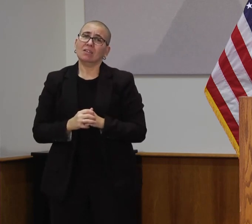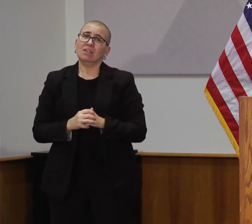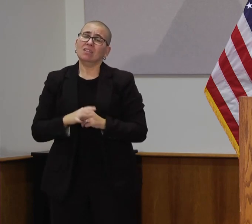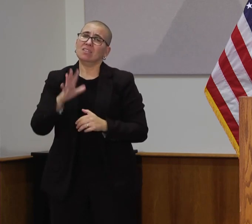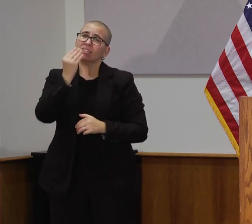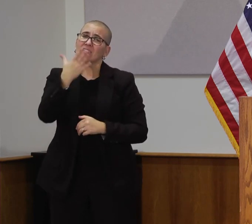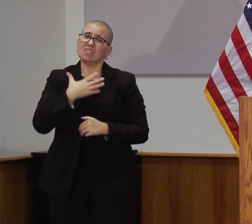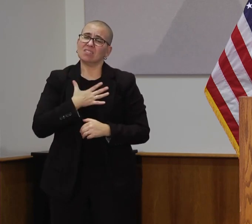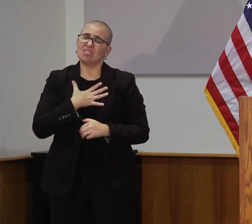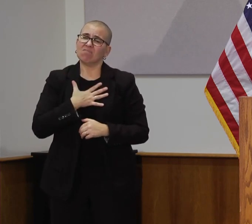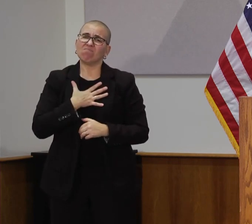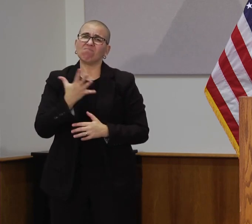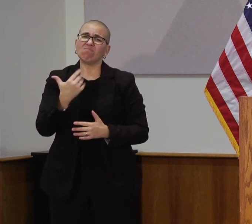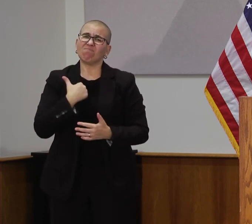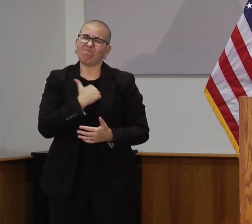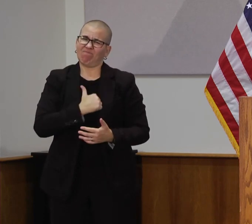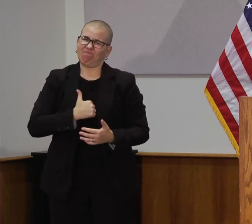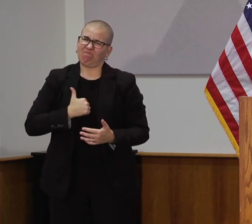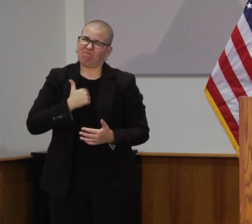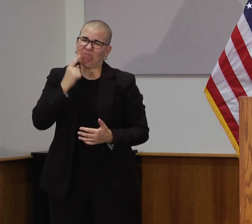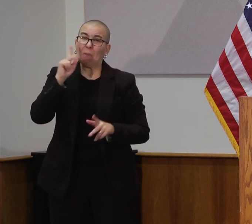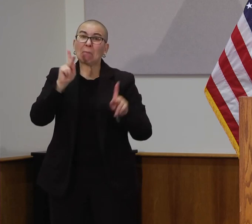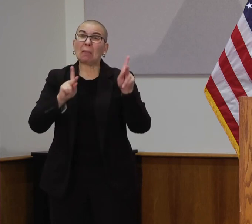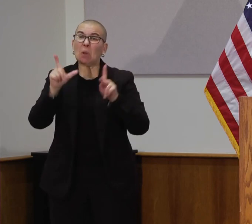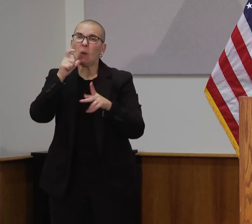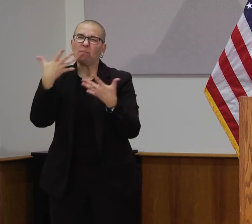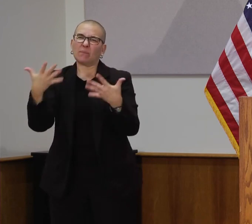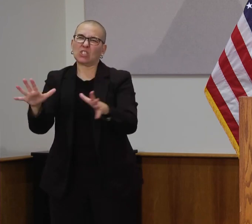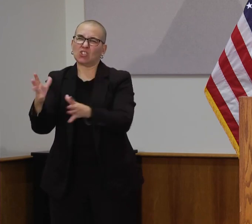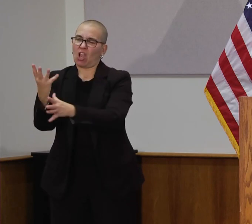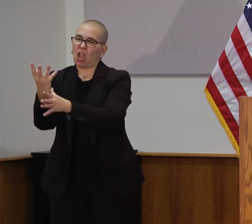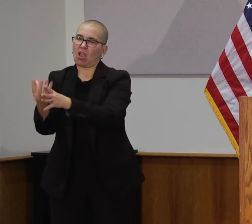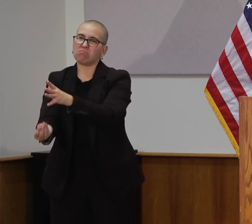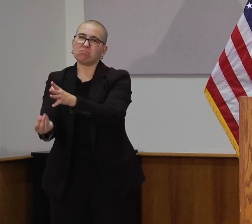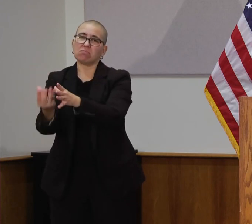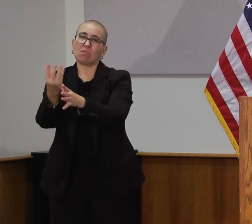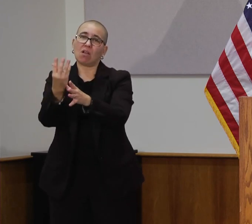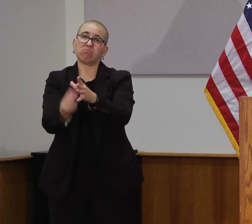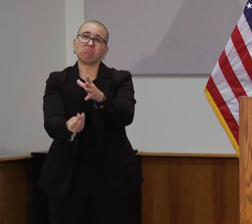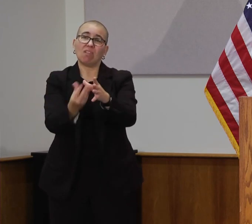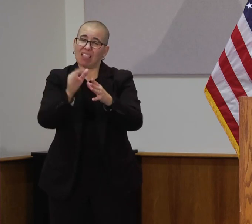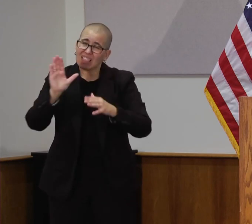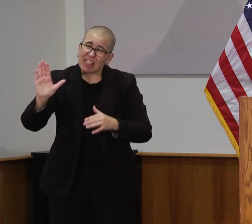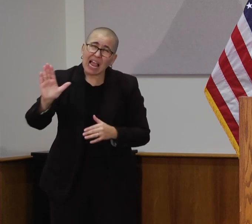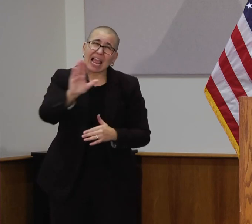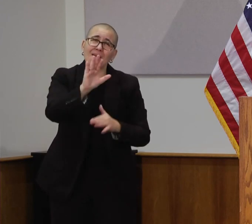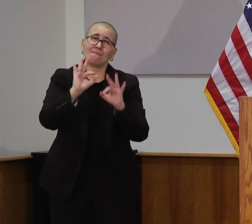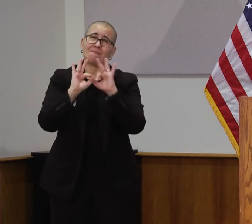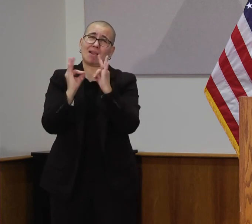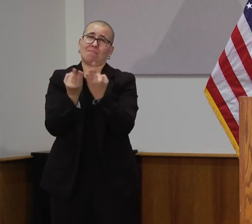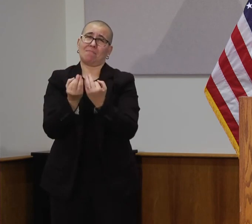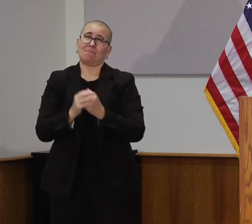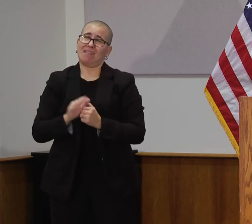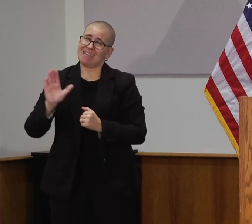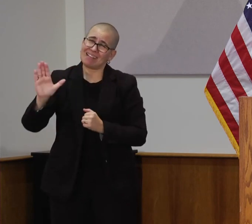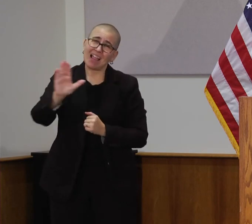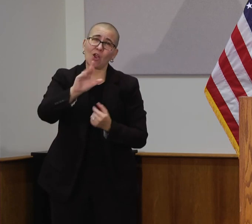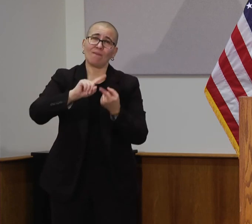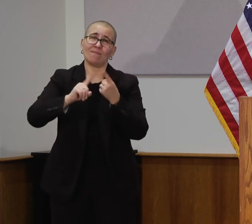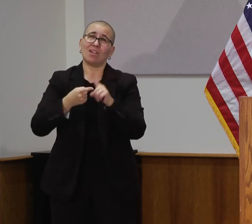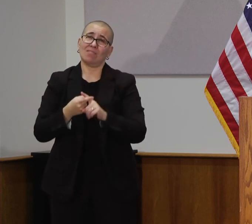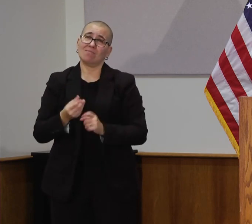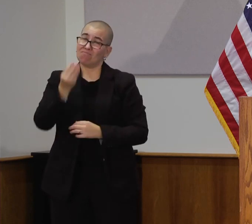loved ones to this horrible virus. I am worried that there will be more if we do not do our part